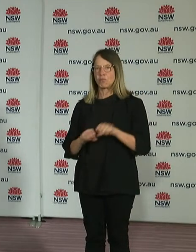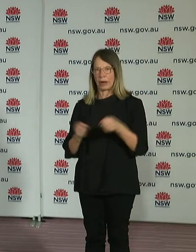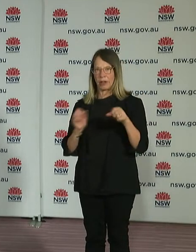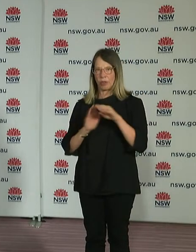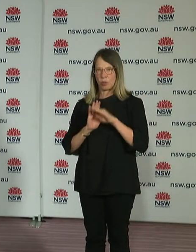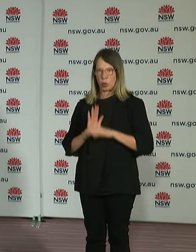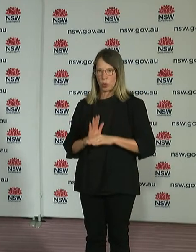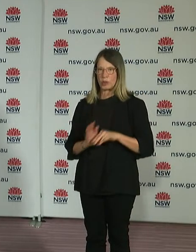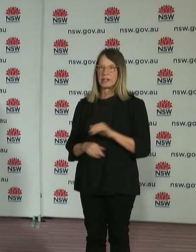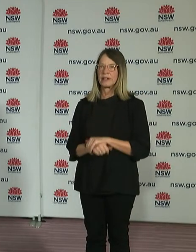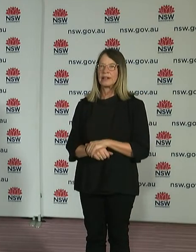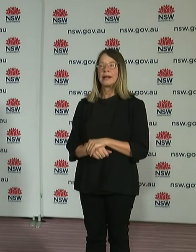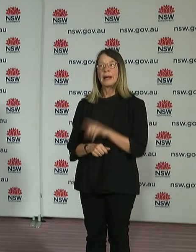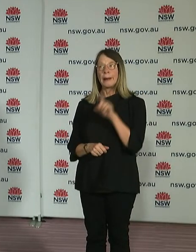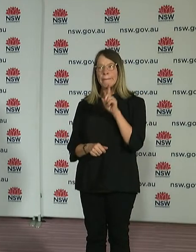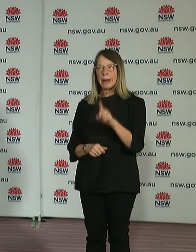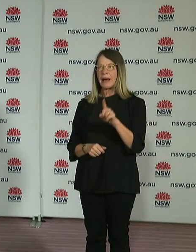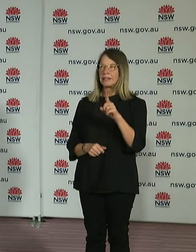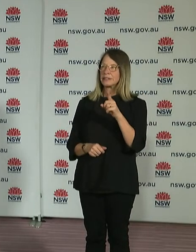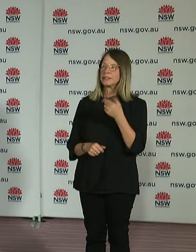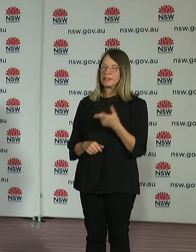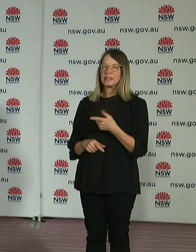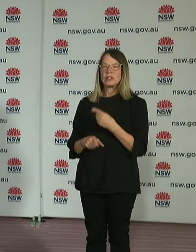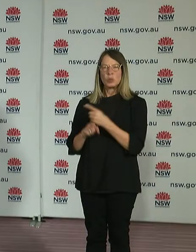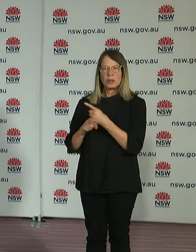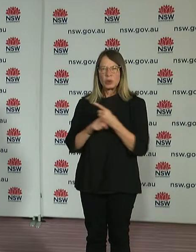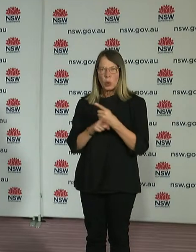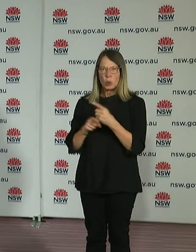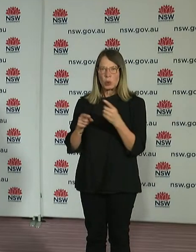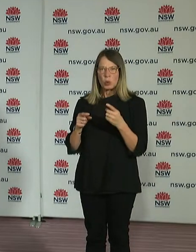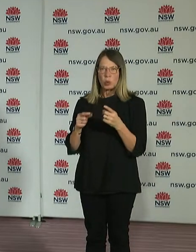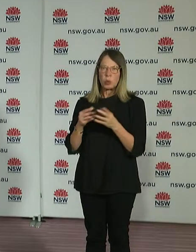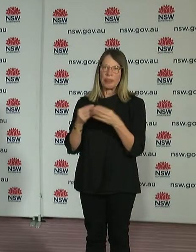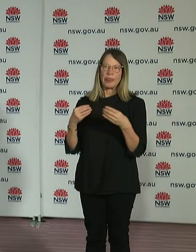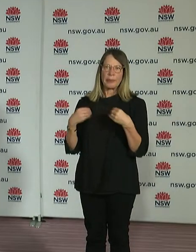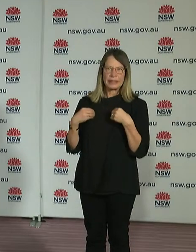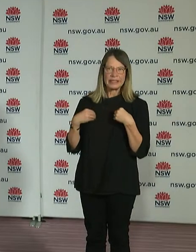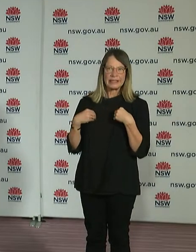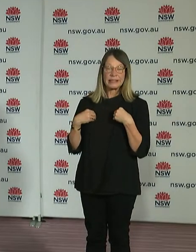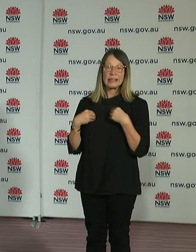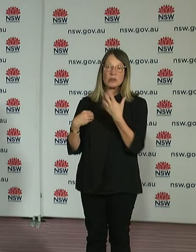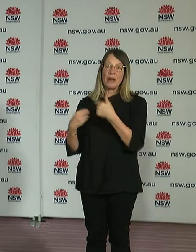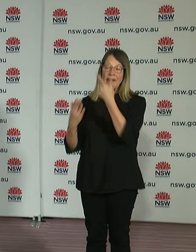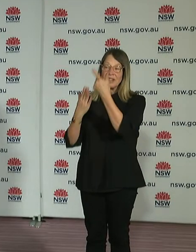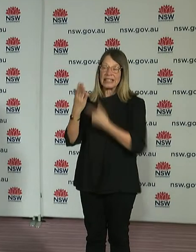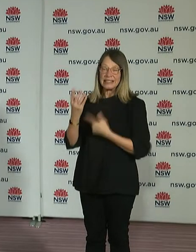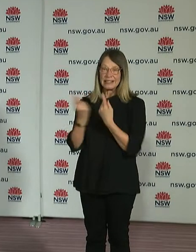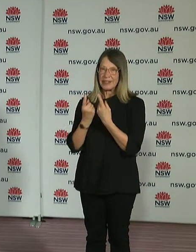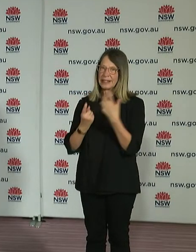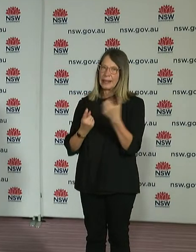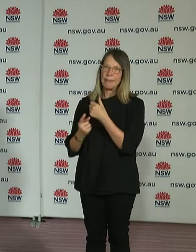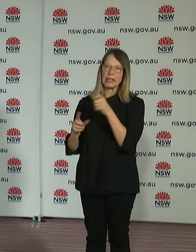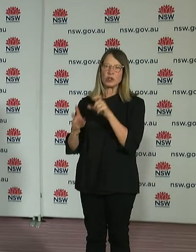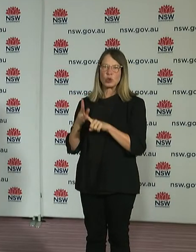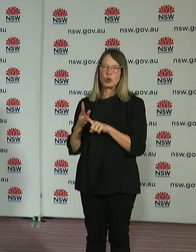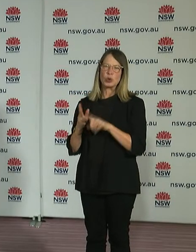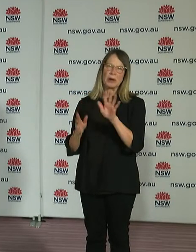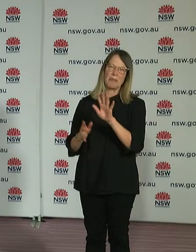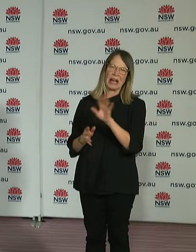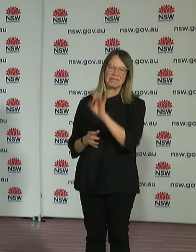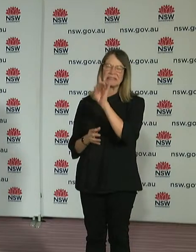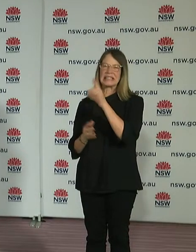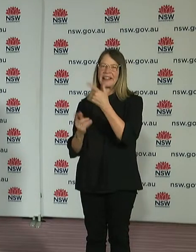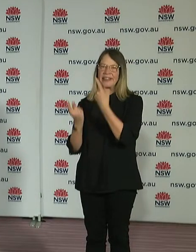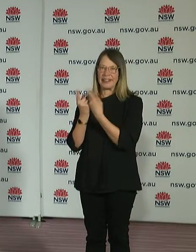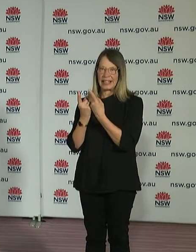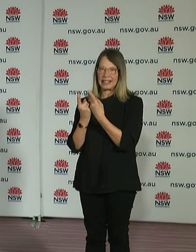found businesses, there was a 10-point checklist. On average, businesses were doing 7 or 8 out of things right, and perhaps a couple of things they needed to